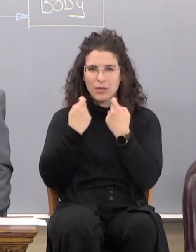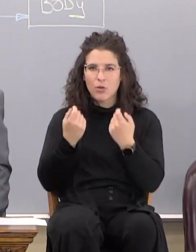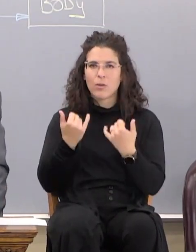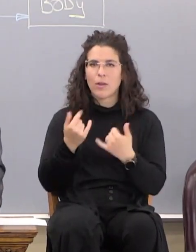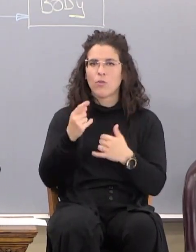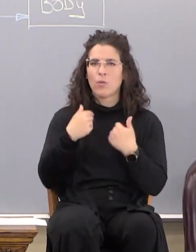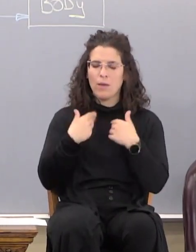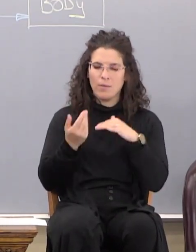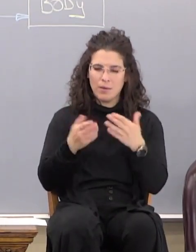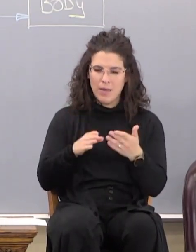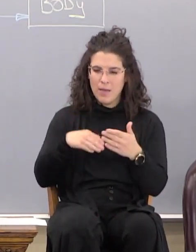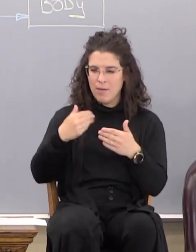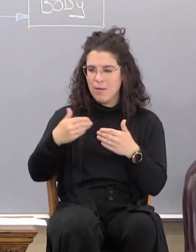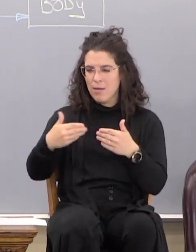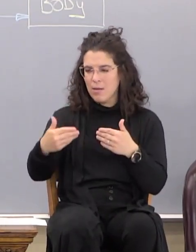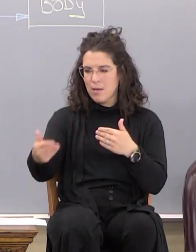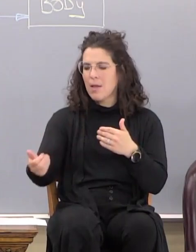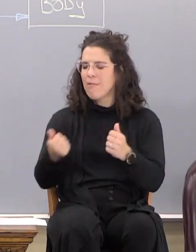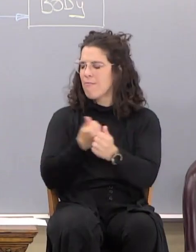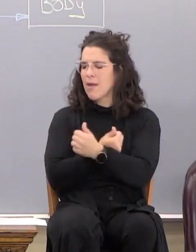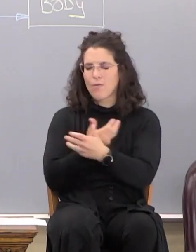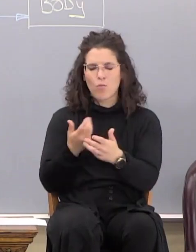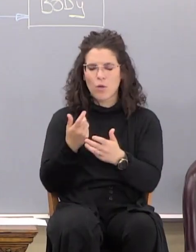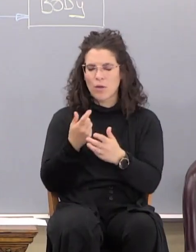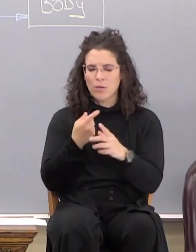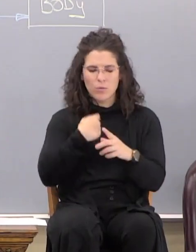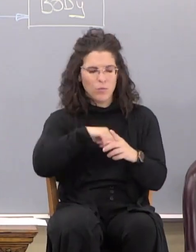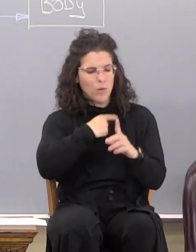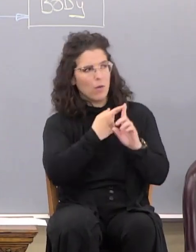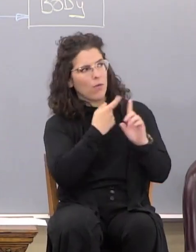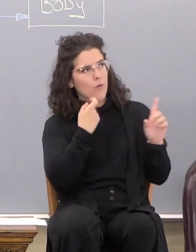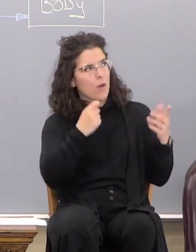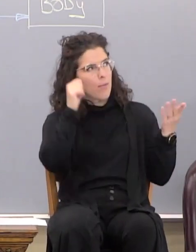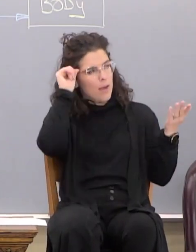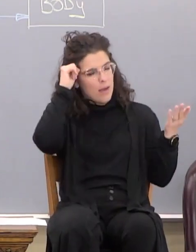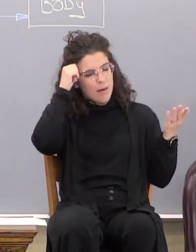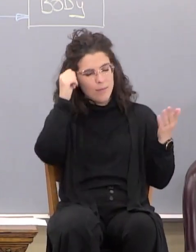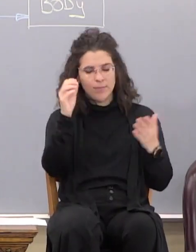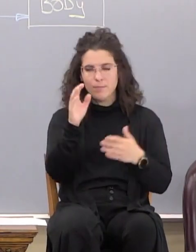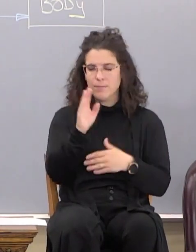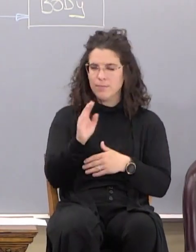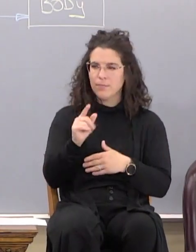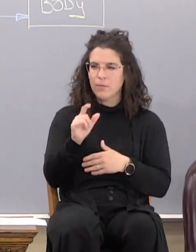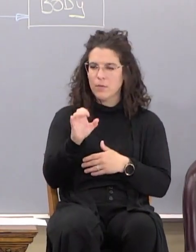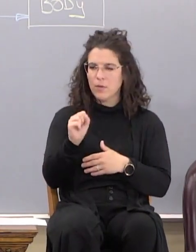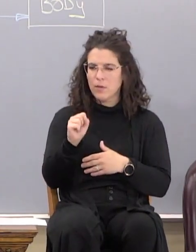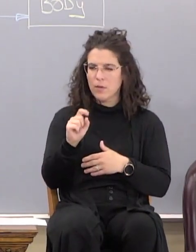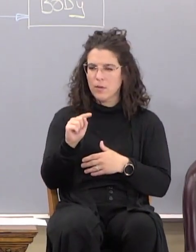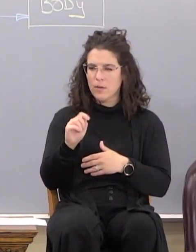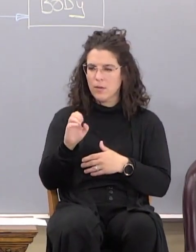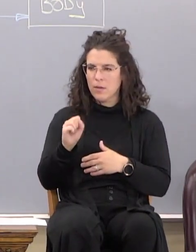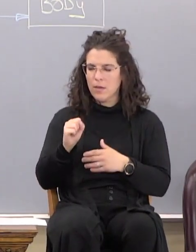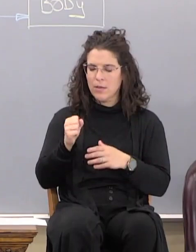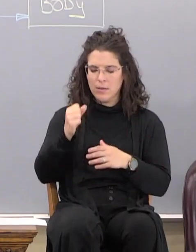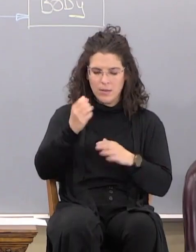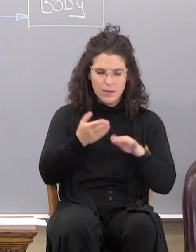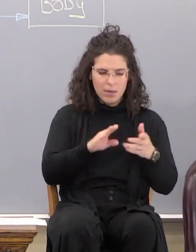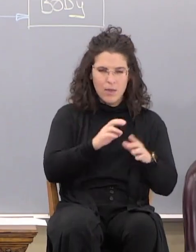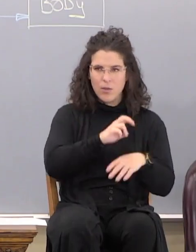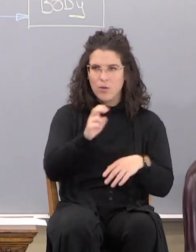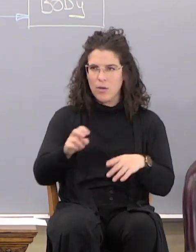death passing upon everybody because we all came from Adam. Verse 14, nevertheless, death reigned from Adam to Moses, even over